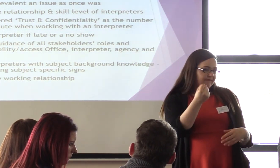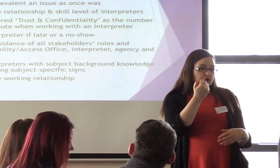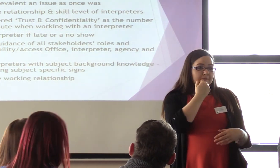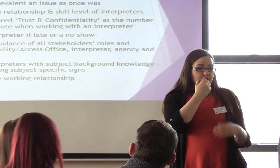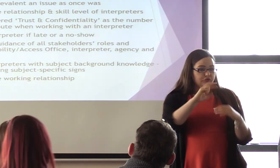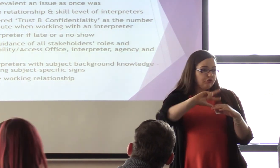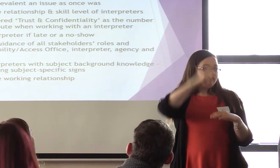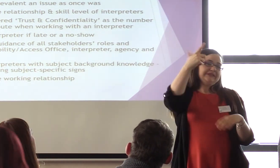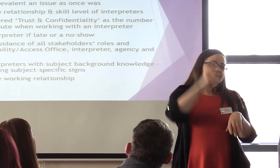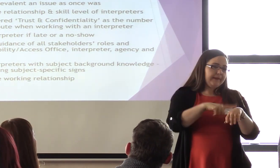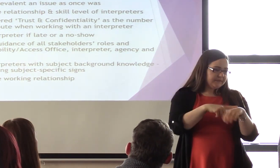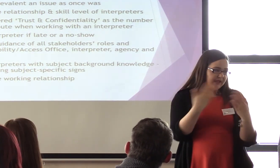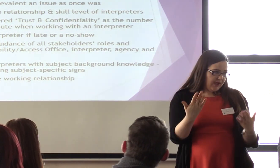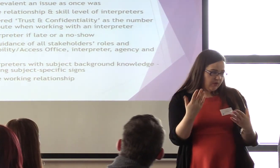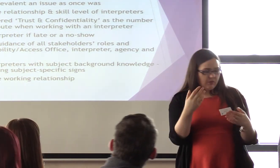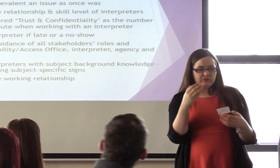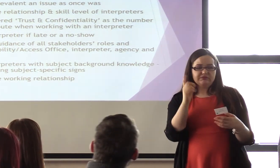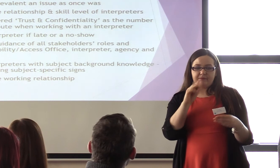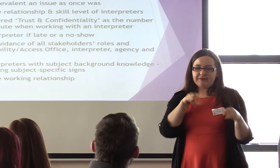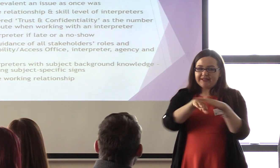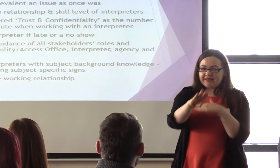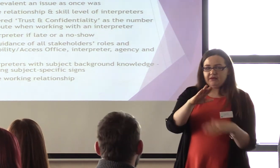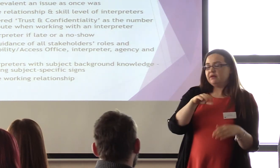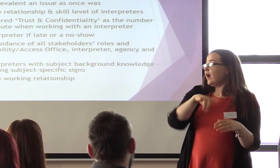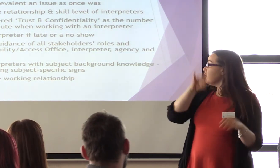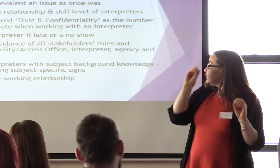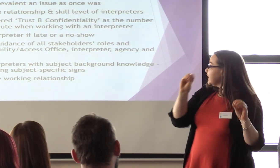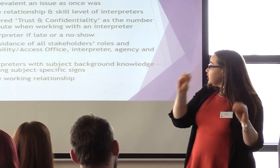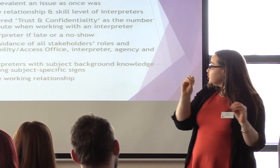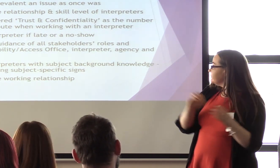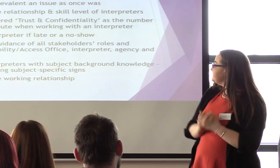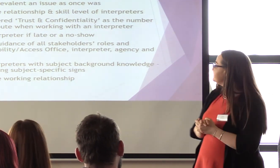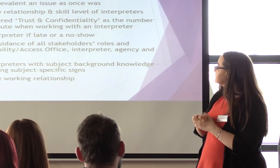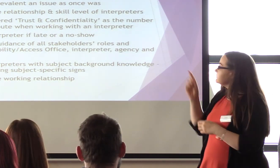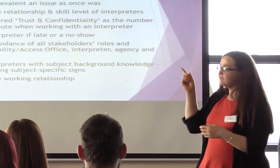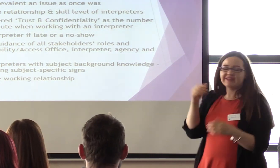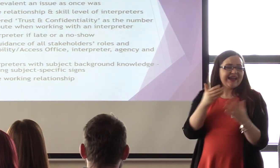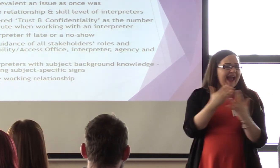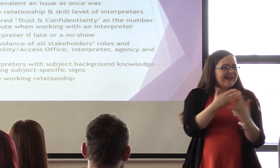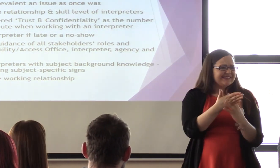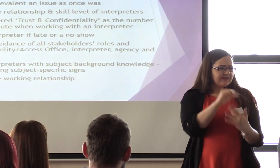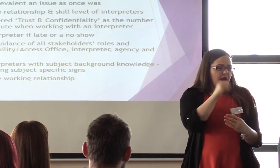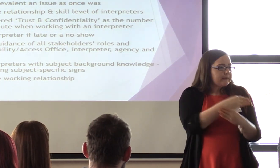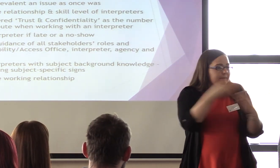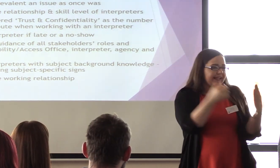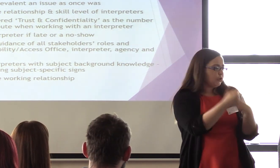my research clearly states that there are a threefold increase of deaf ISL users